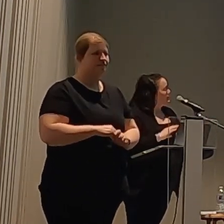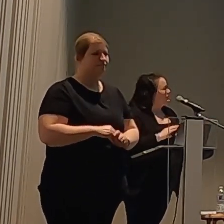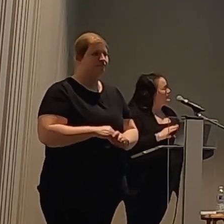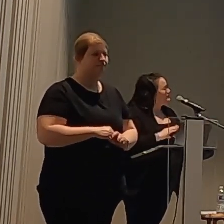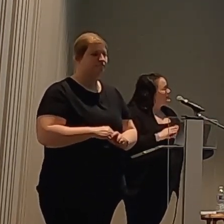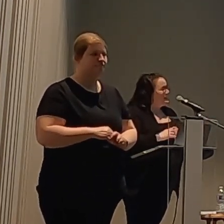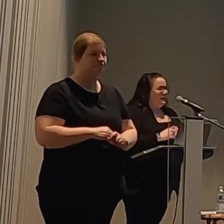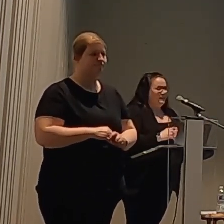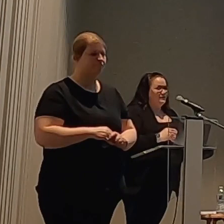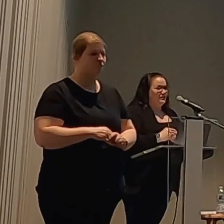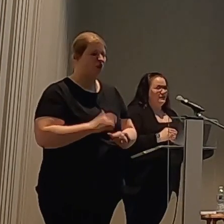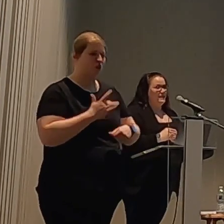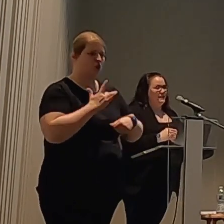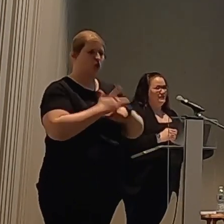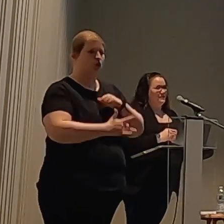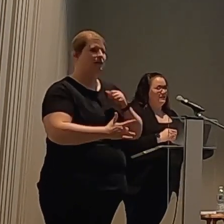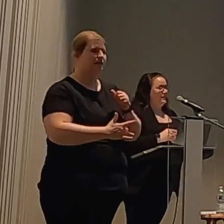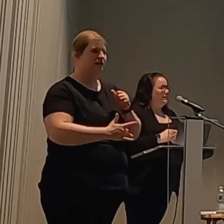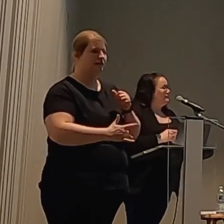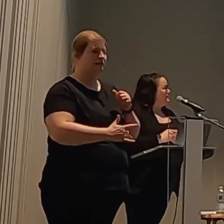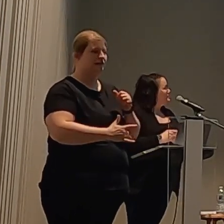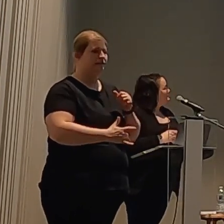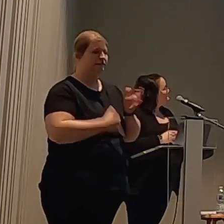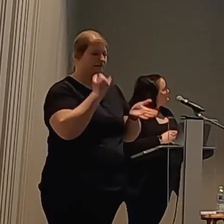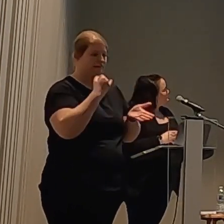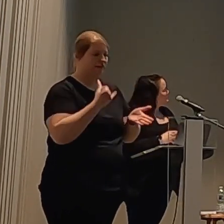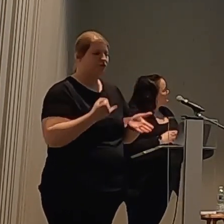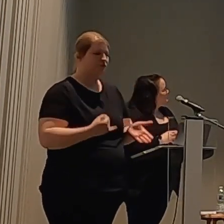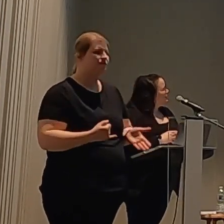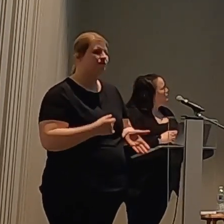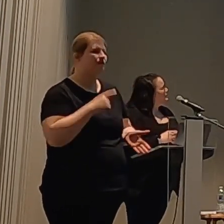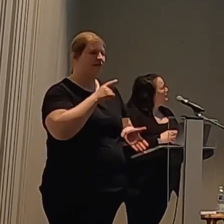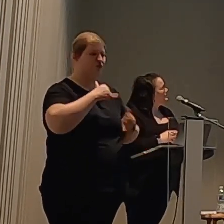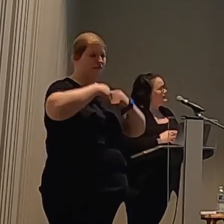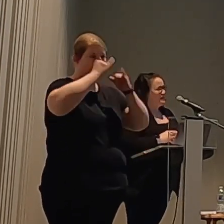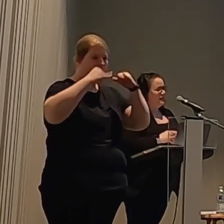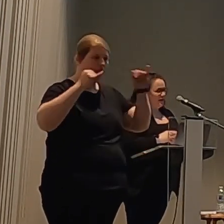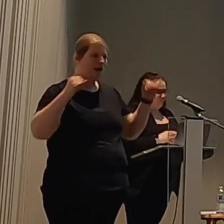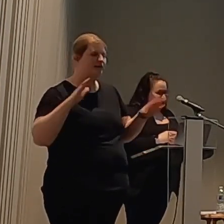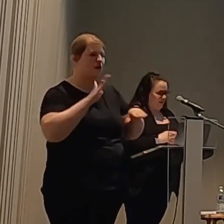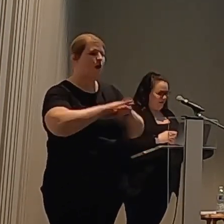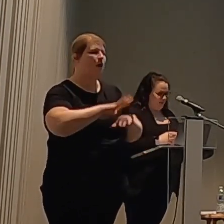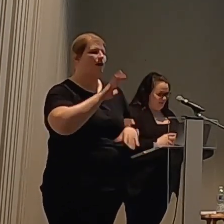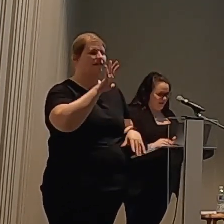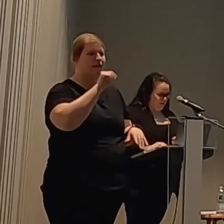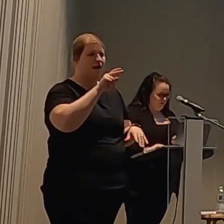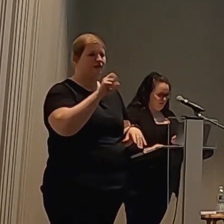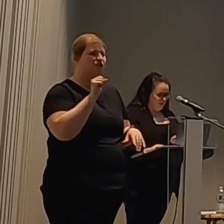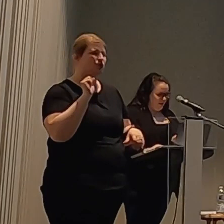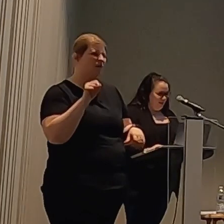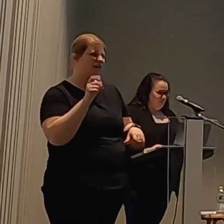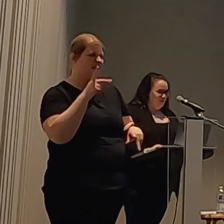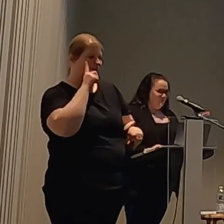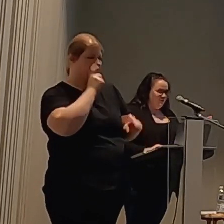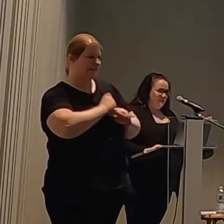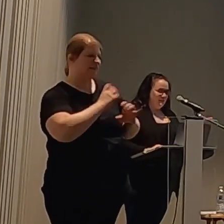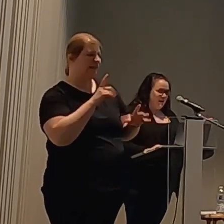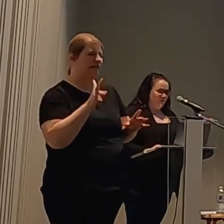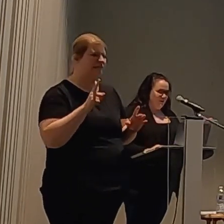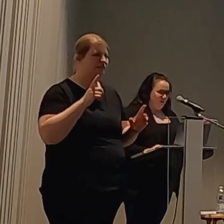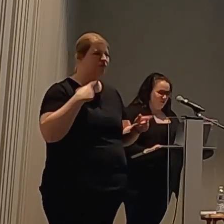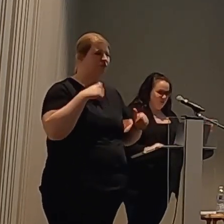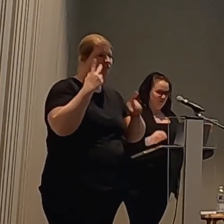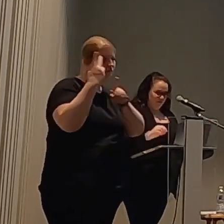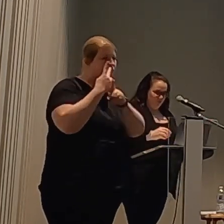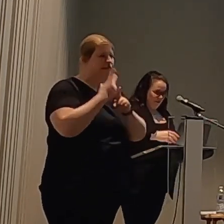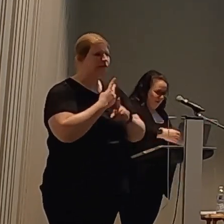early sketches, and these are the lines on the canvas. And you can kind of see him working things out. Do you notice